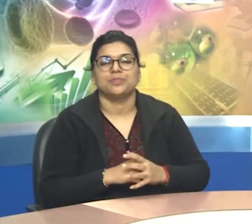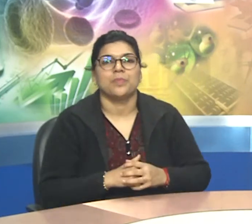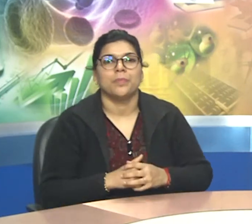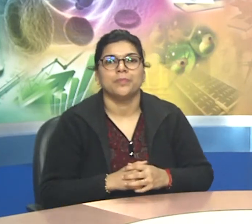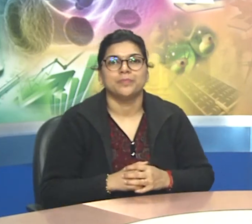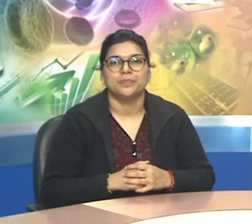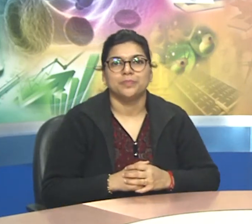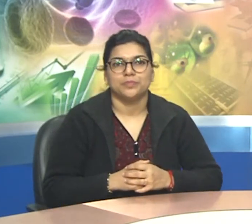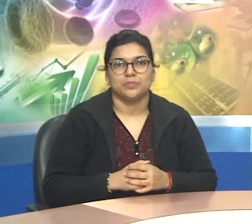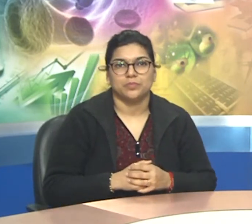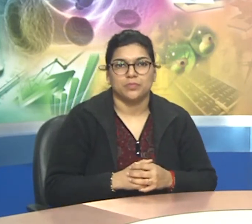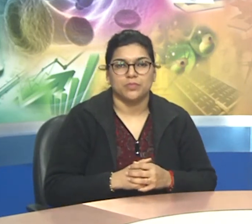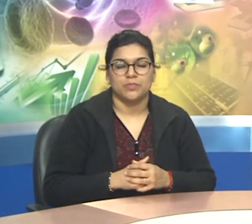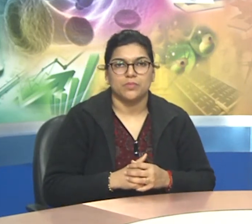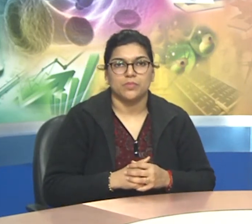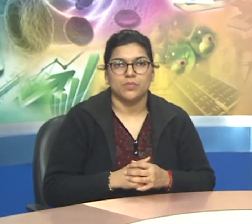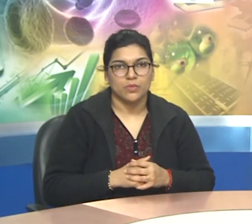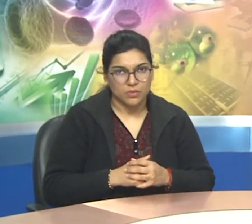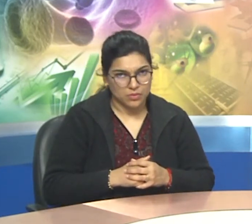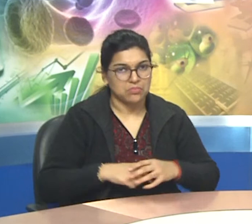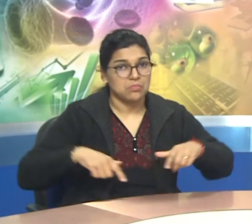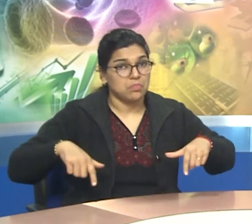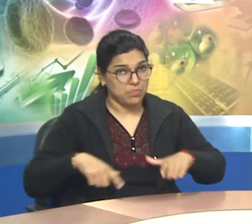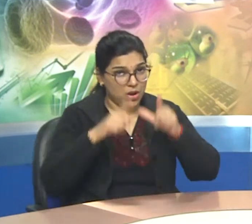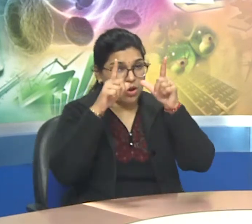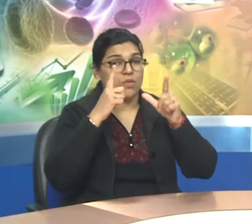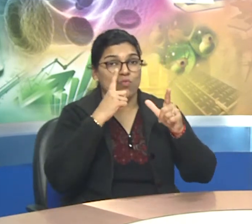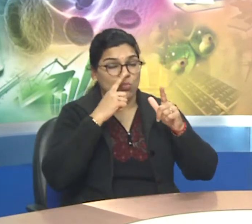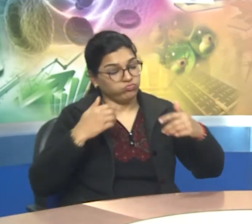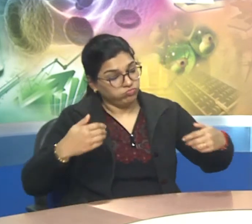You can see the image on screen.